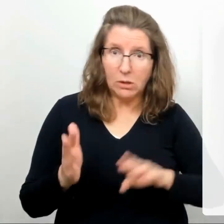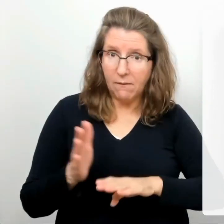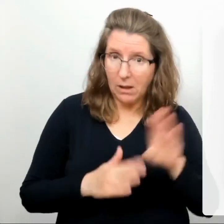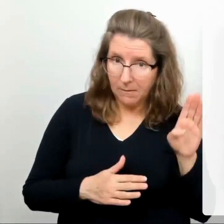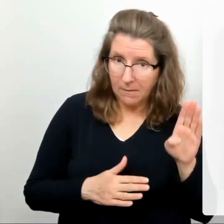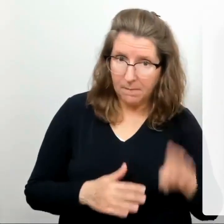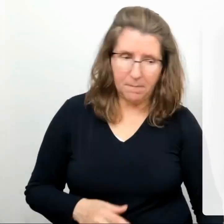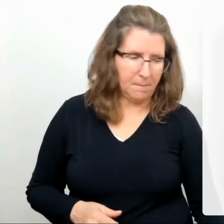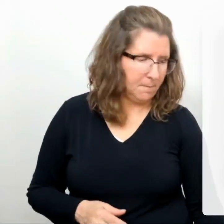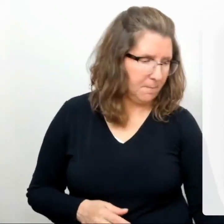development.